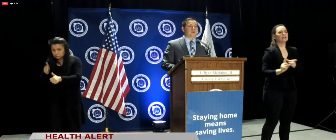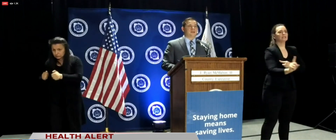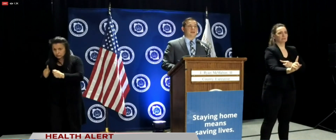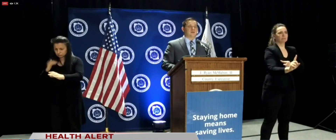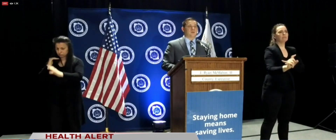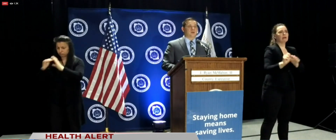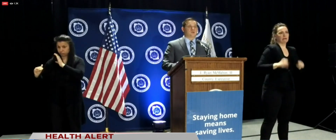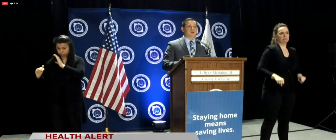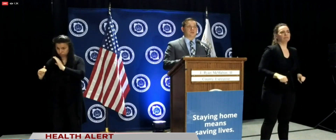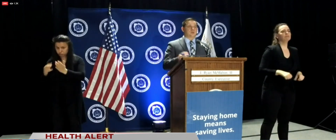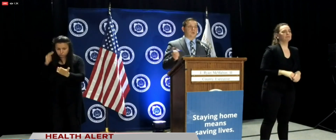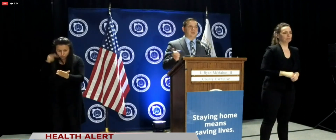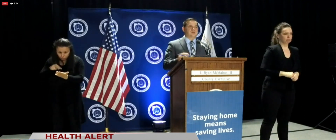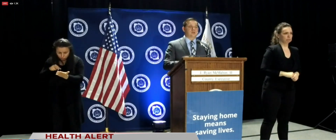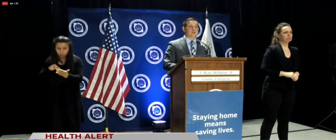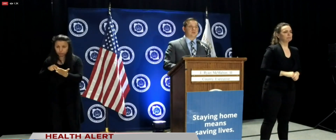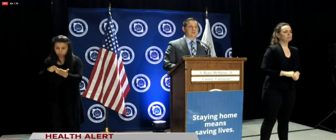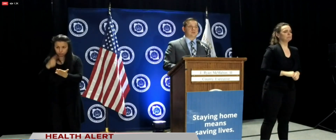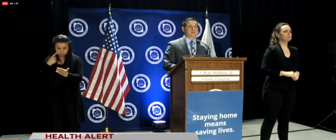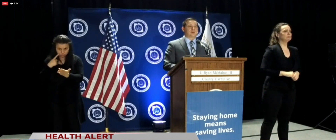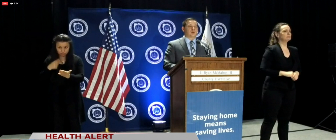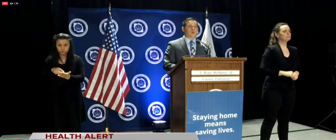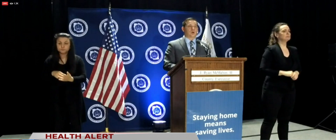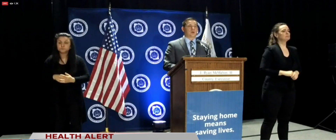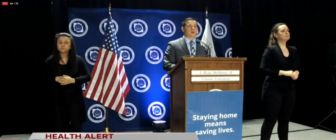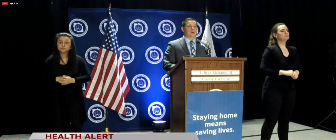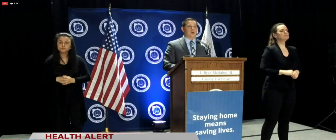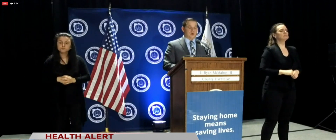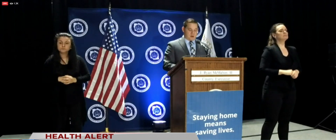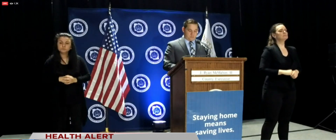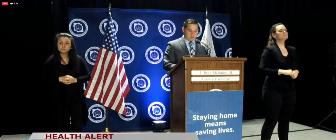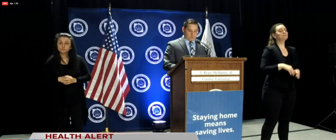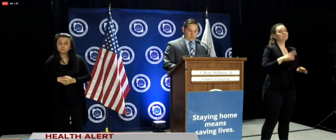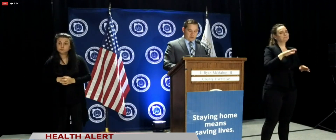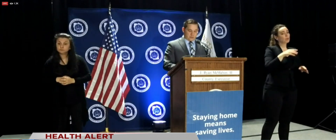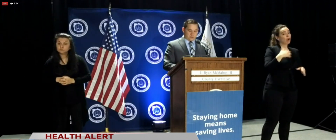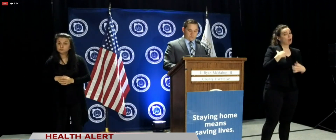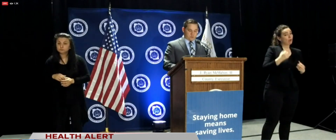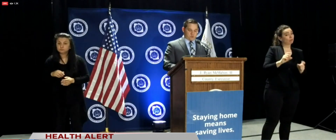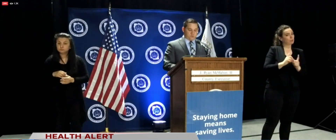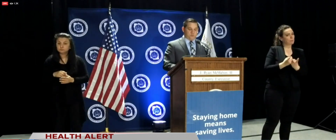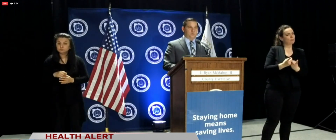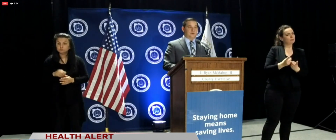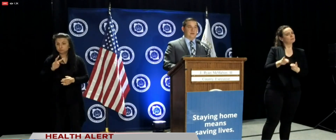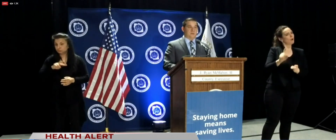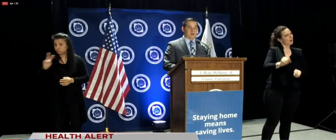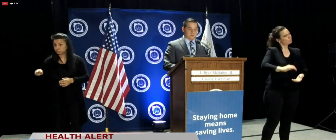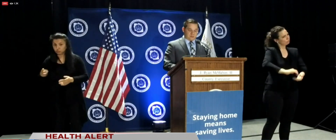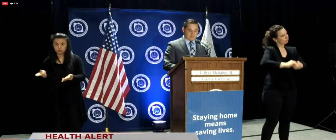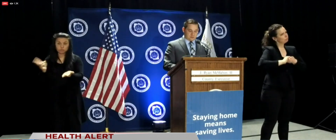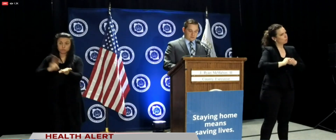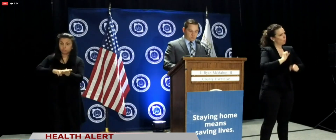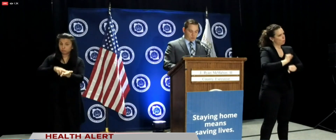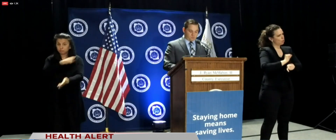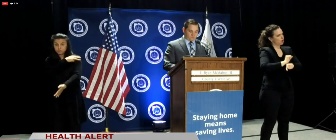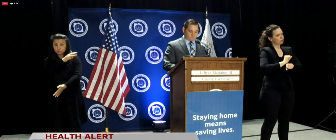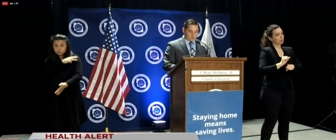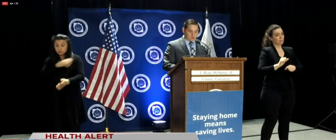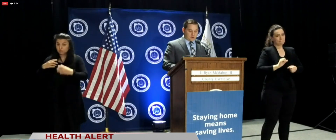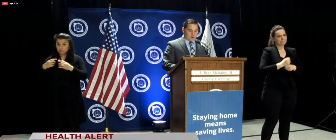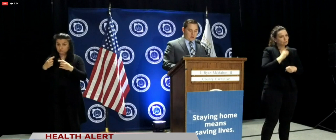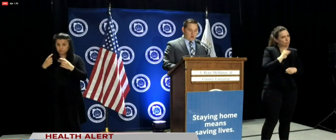We want to thank everybody. 22 in one day is it's a lot of work. We're glad that we have 22 people who've gotten better. That's